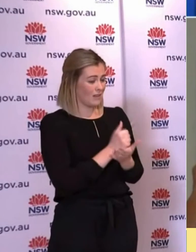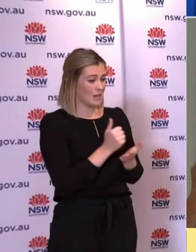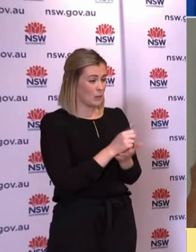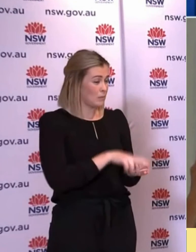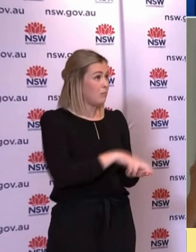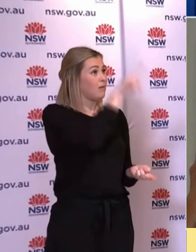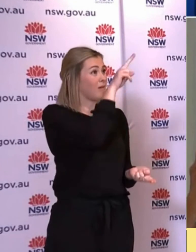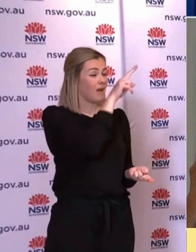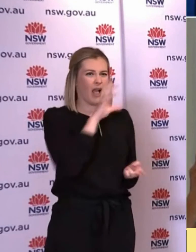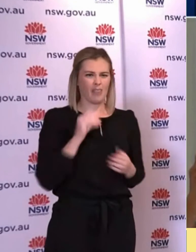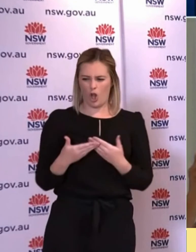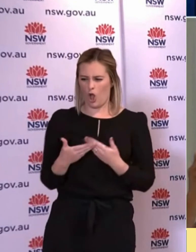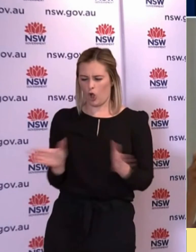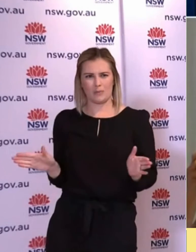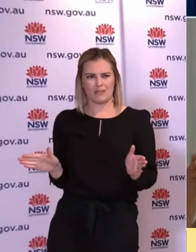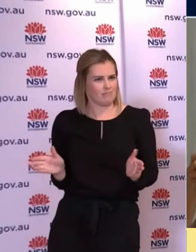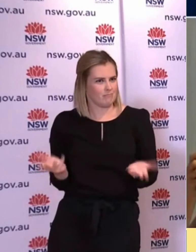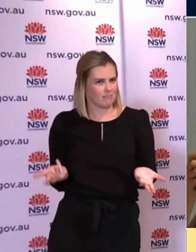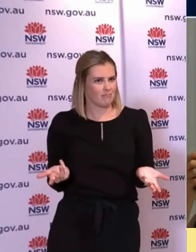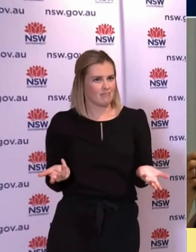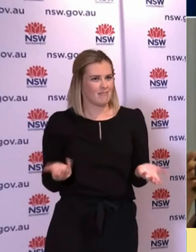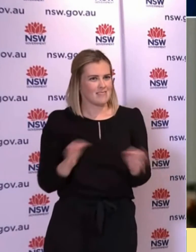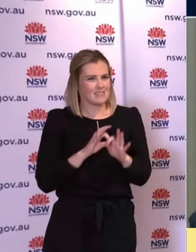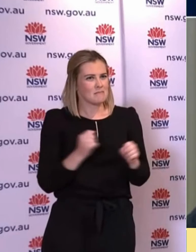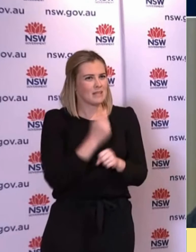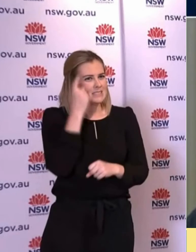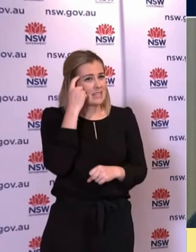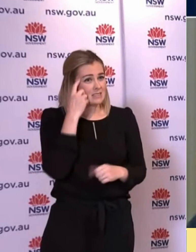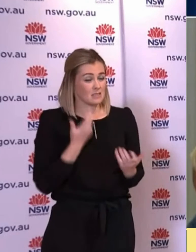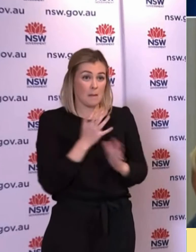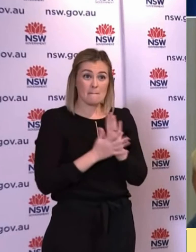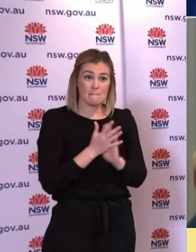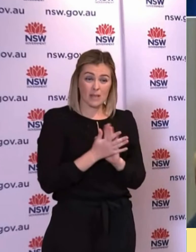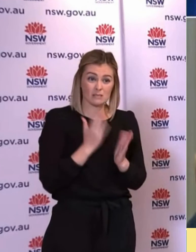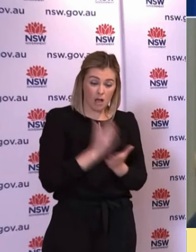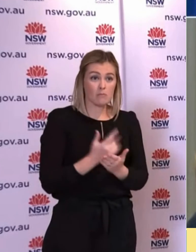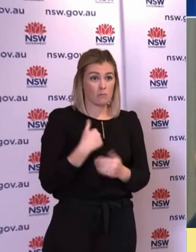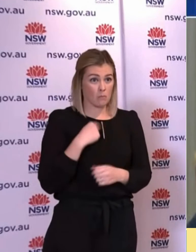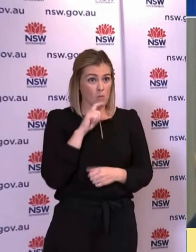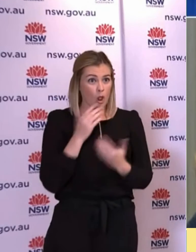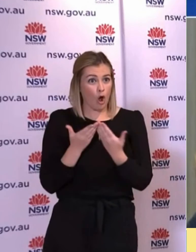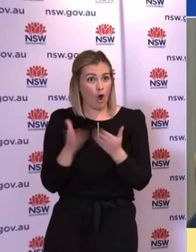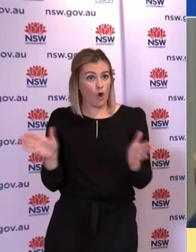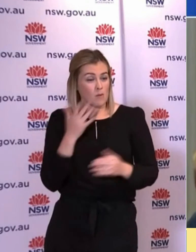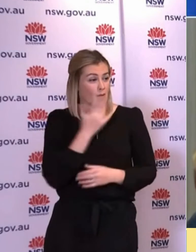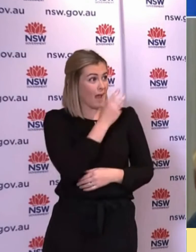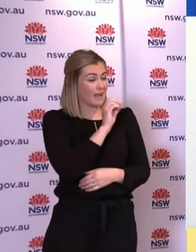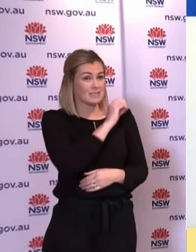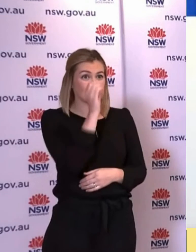on this? Are we just going to follow what the Prime Minister and the Doherty report, and then are you concerned that that'll put us at odds with other